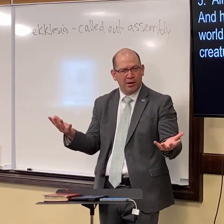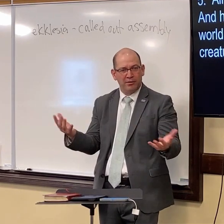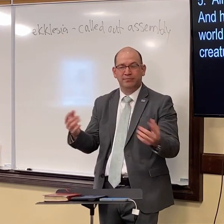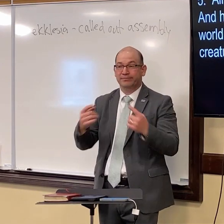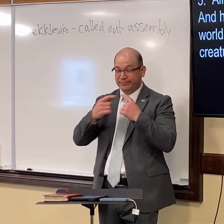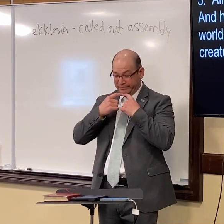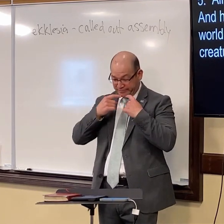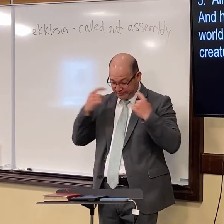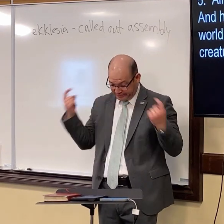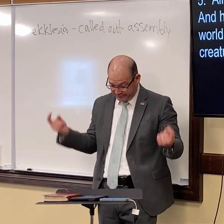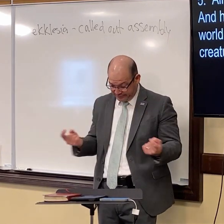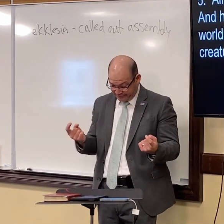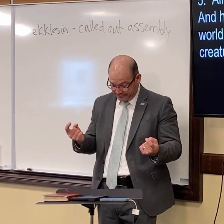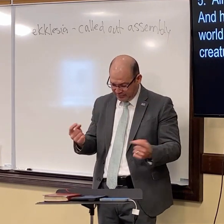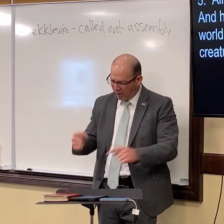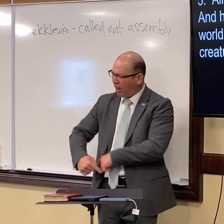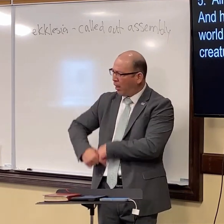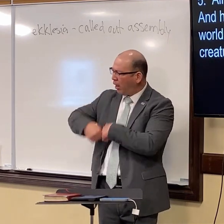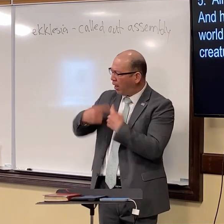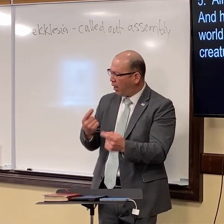So every problem begins where? It begins with sin.